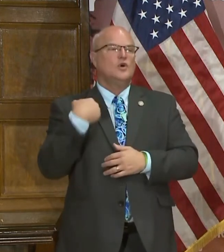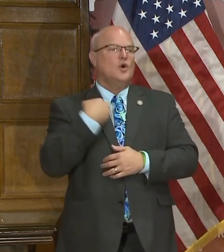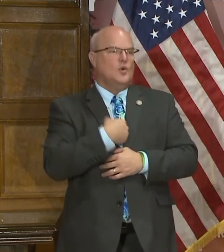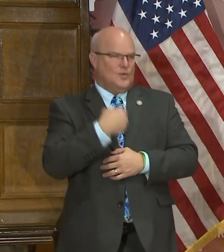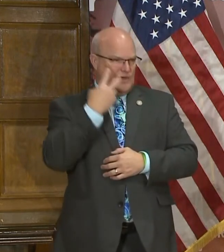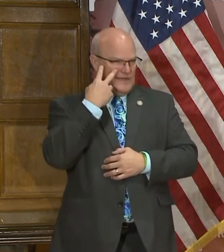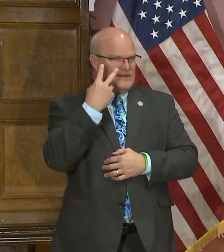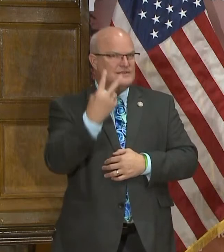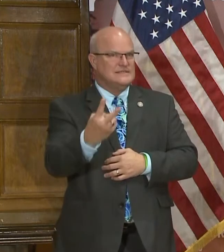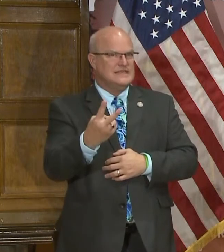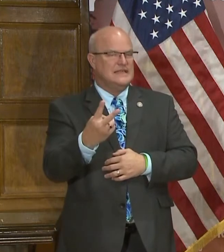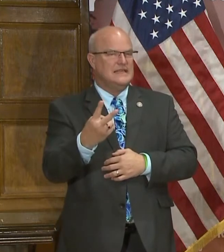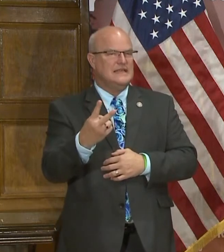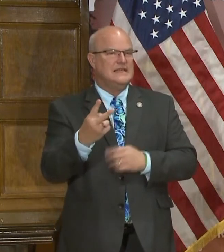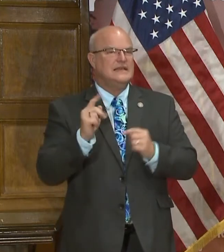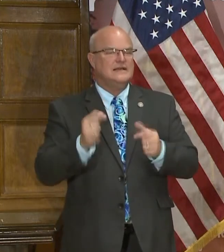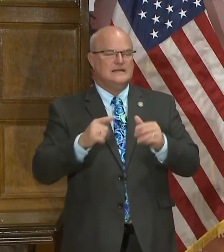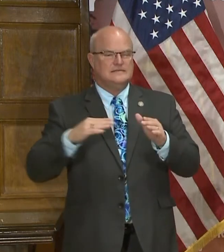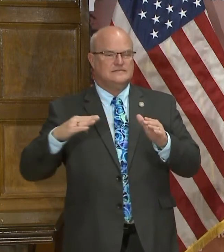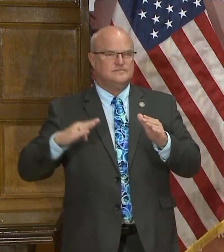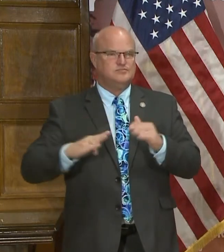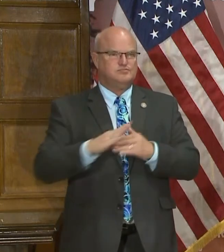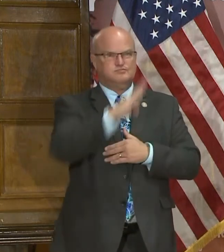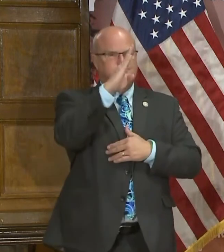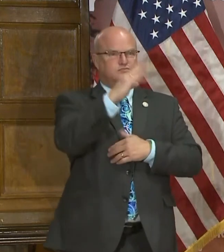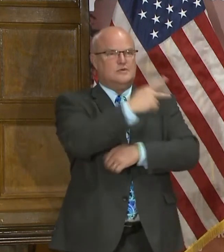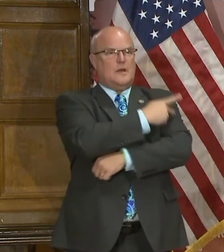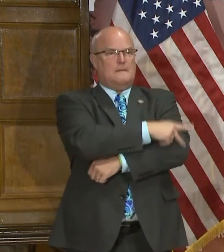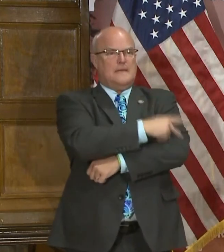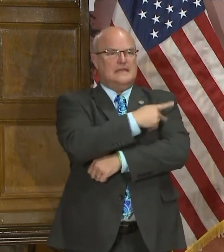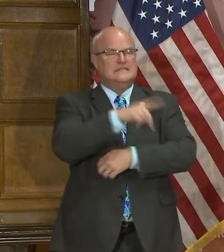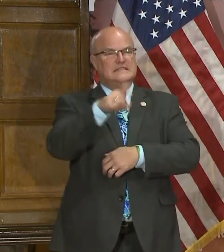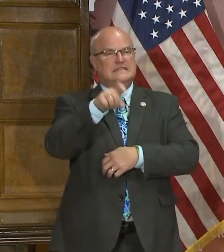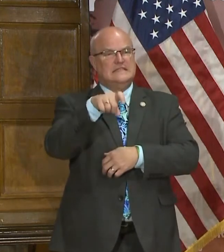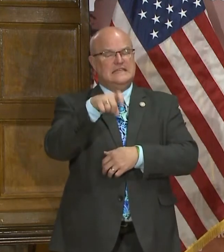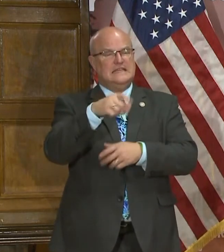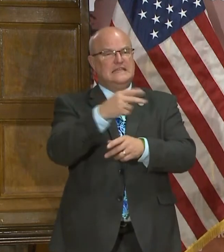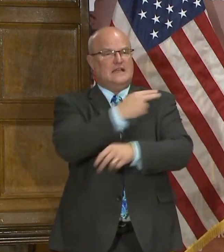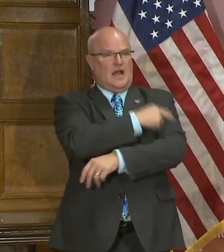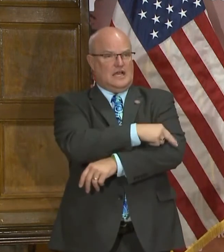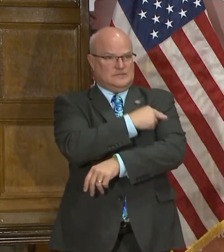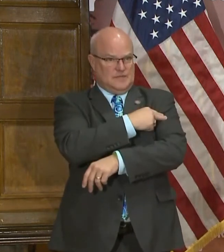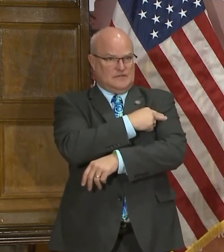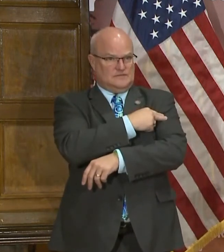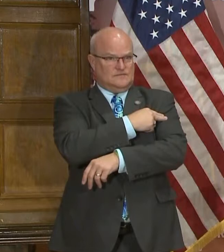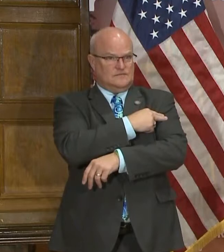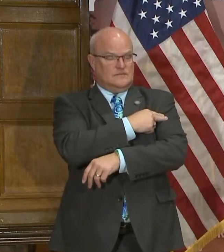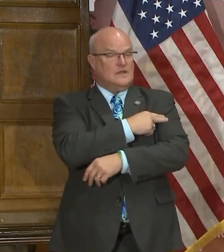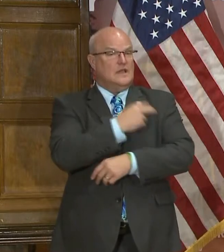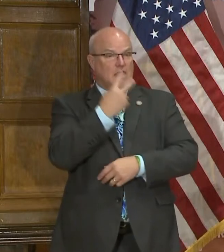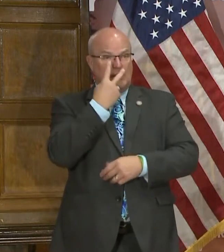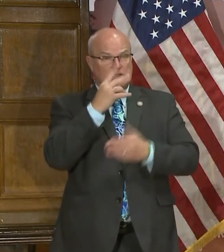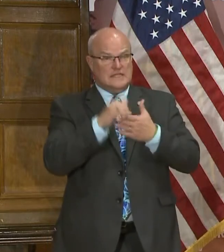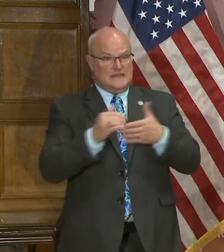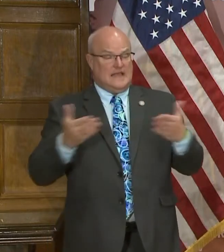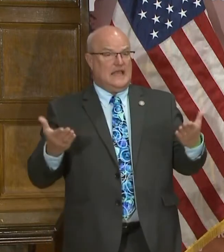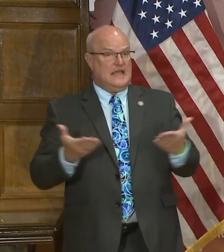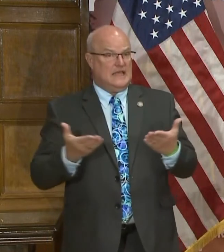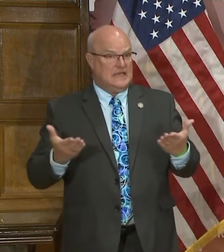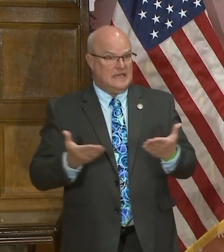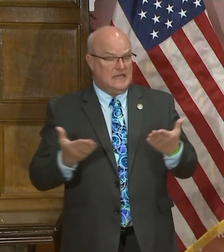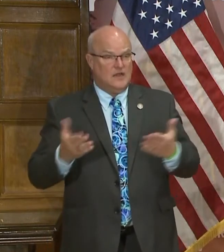seeing a rapid increase in patients that are needing inpatient care. We're certainly seeing that here